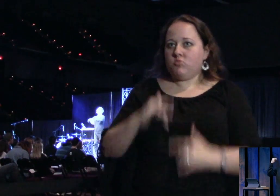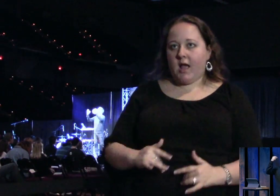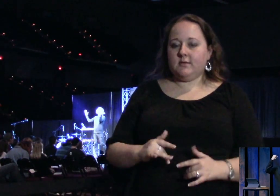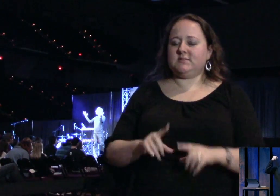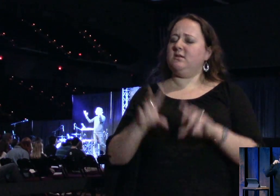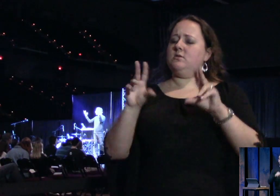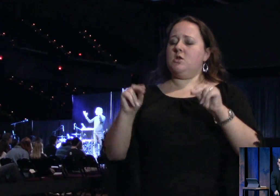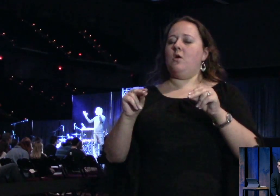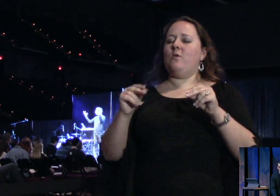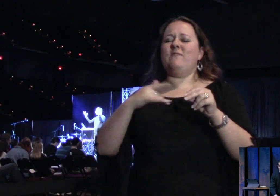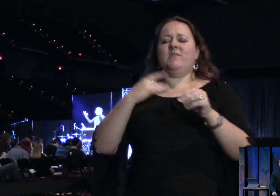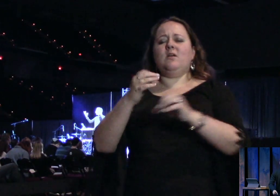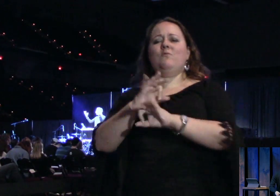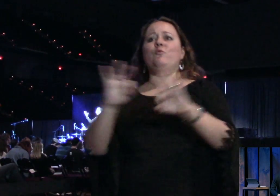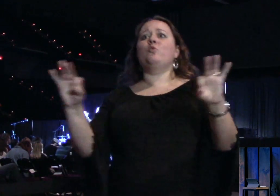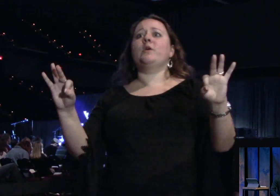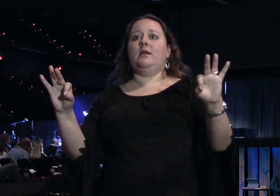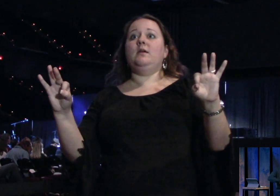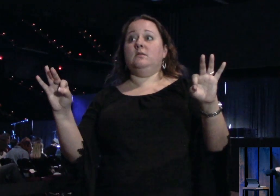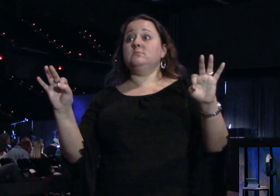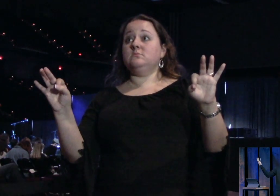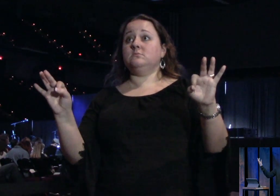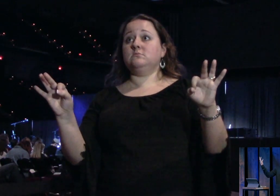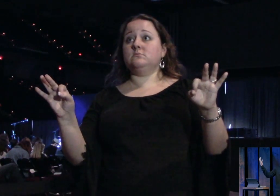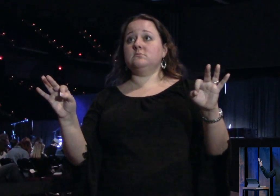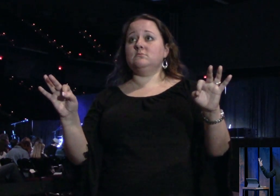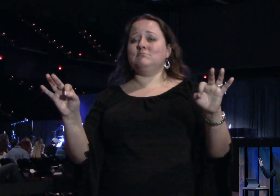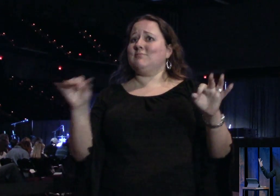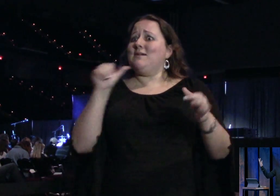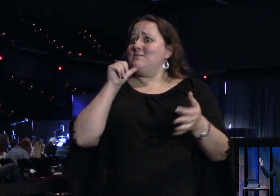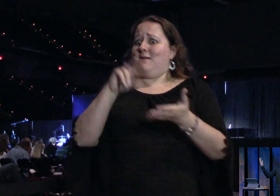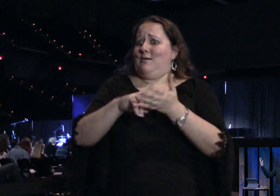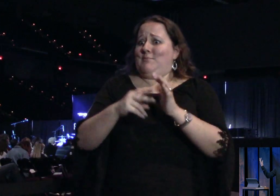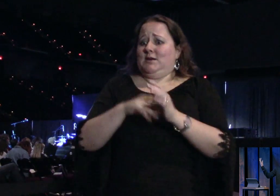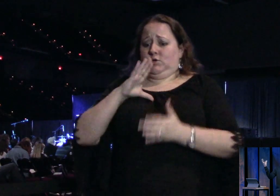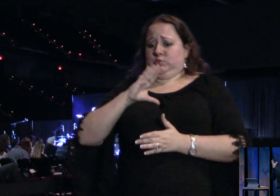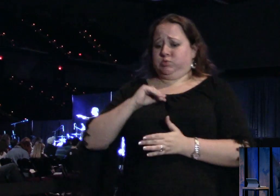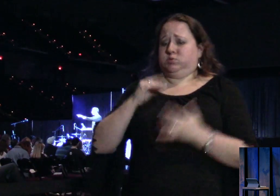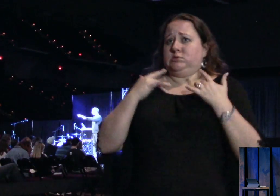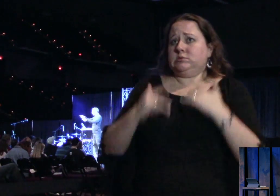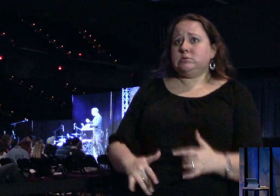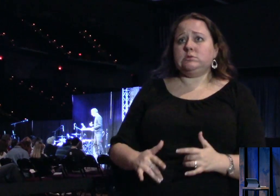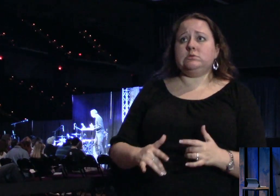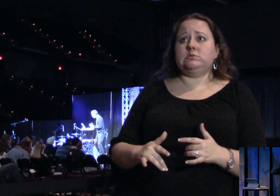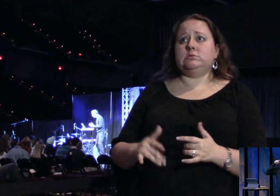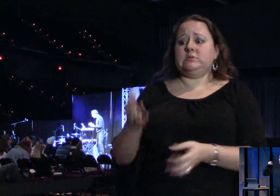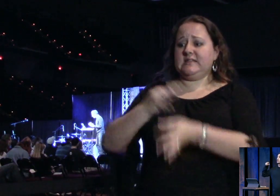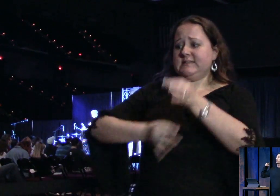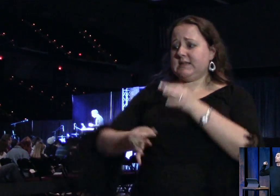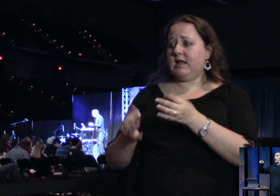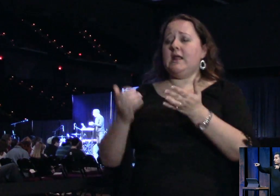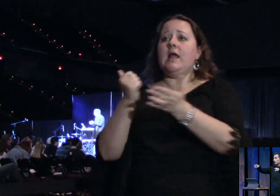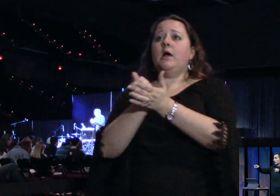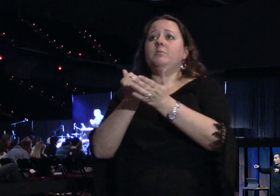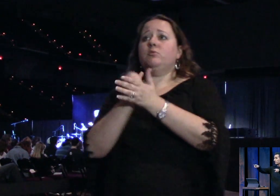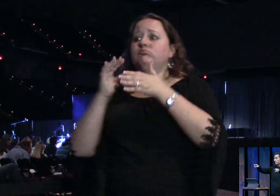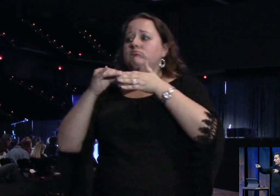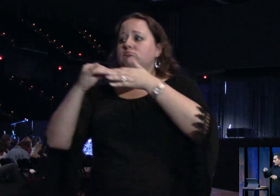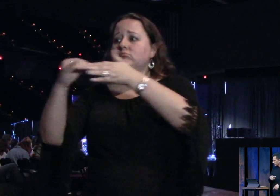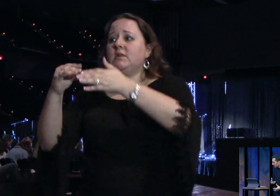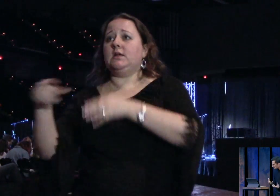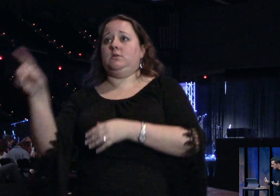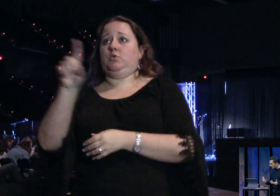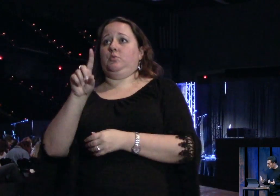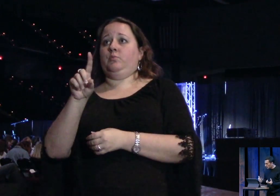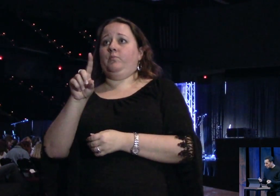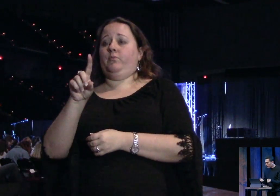meant to depress you, it's meant to liberate you. It's not meant to depress you, it's meant to direct you.